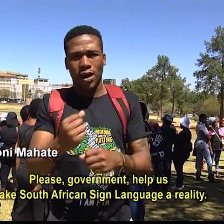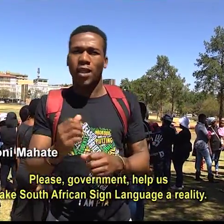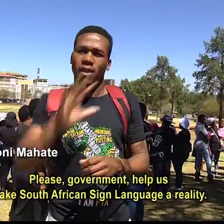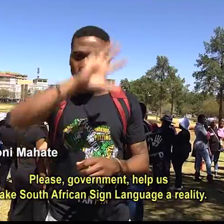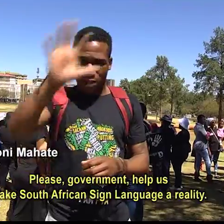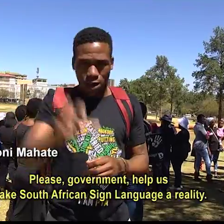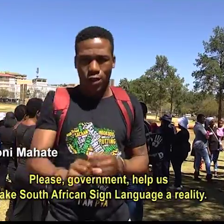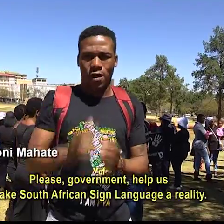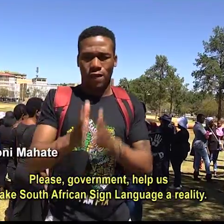reality.